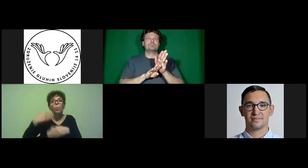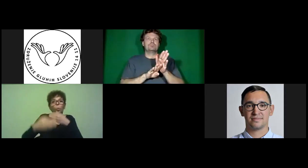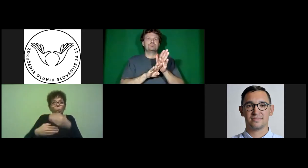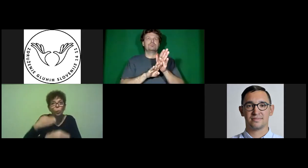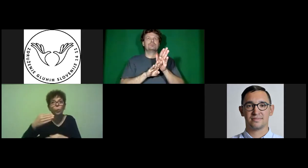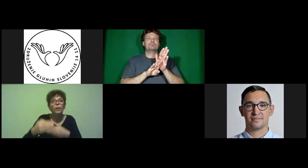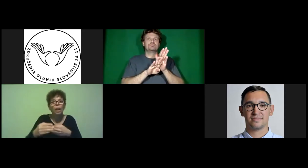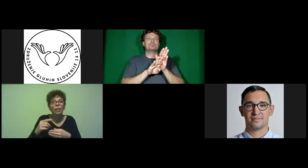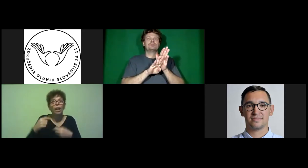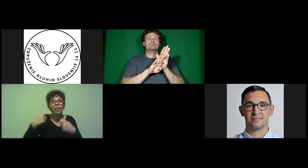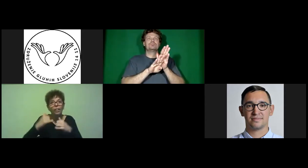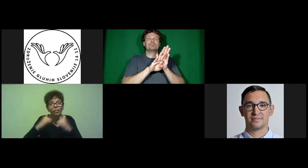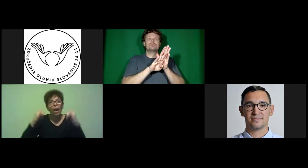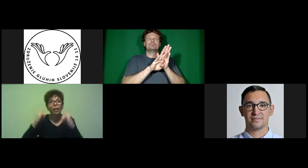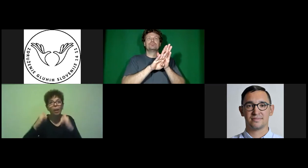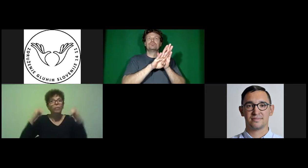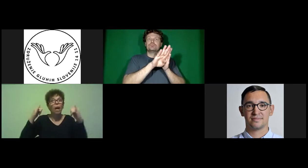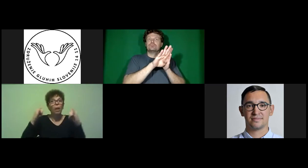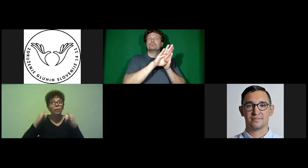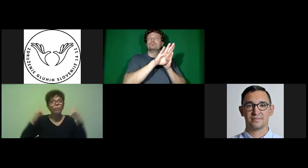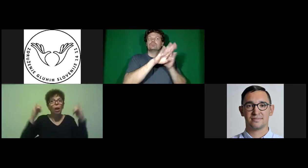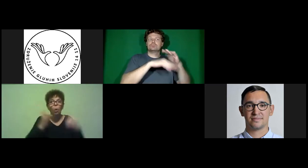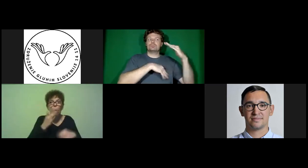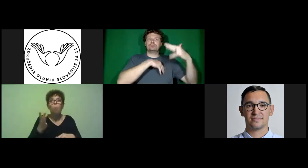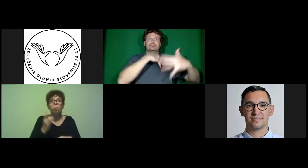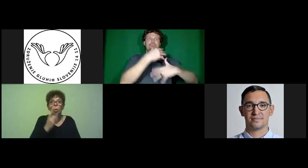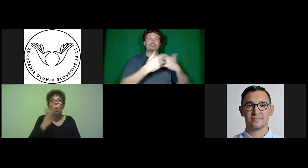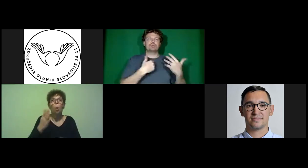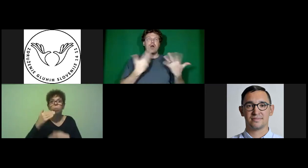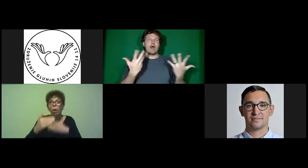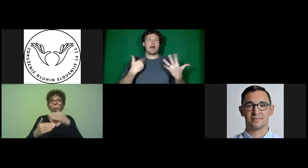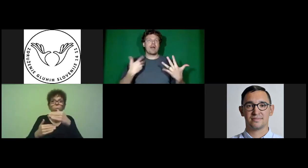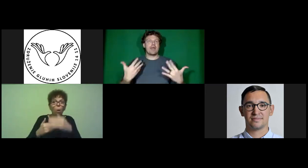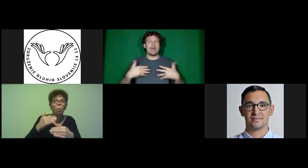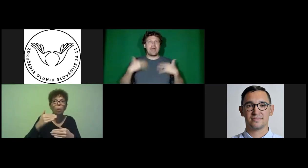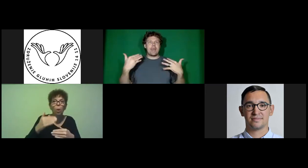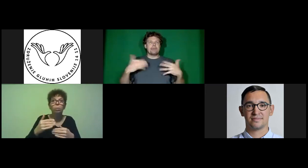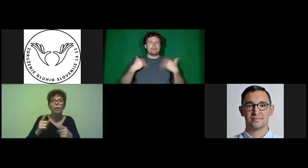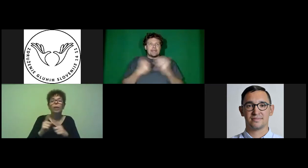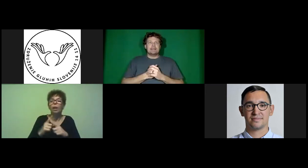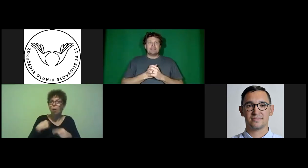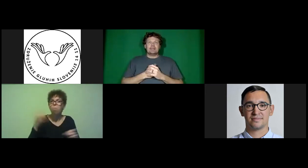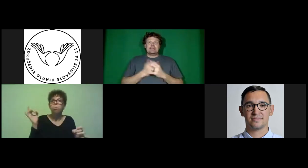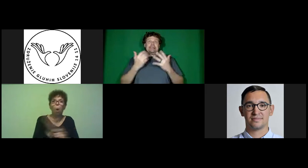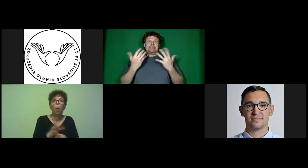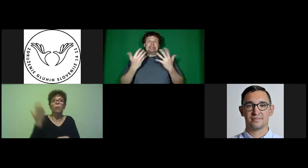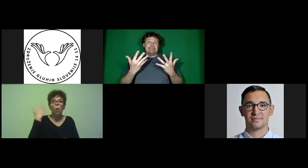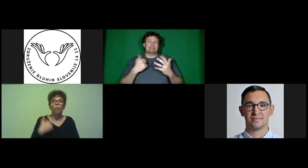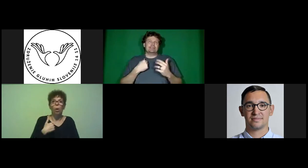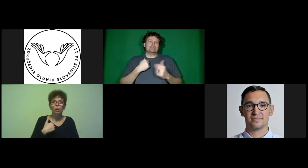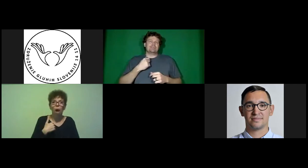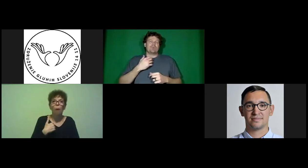movements. And that way my teammates could communicate with me and we could communicate with each other. And